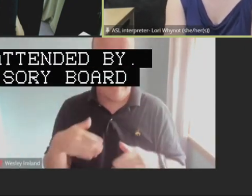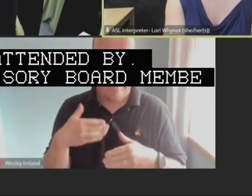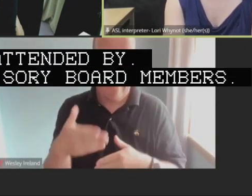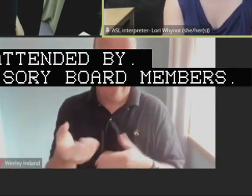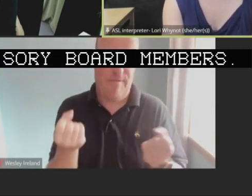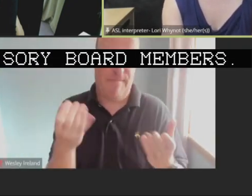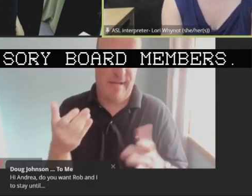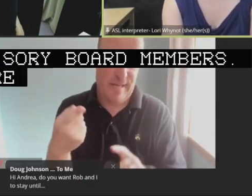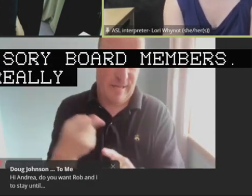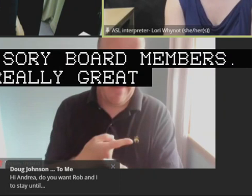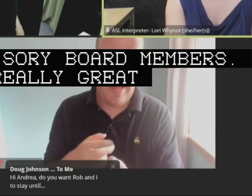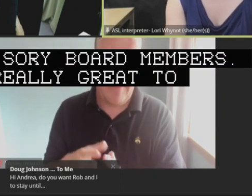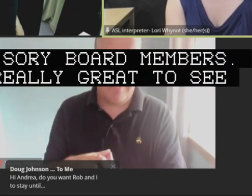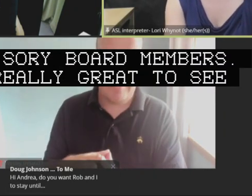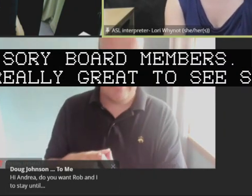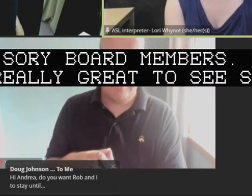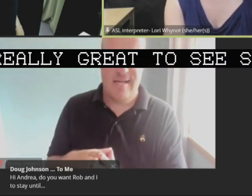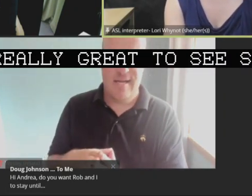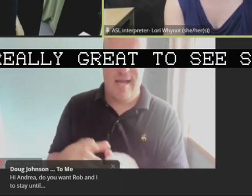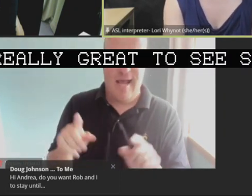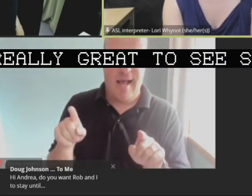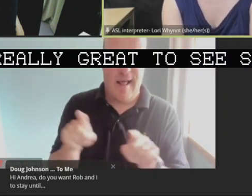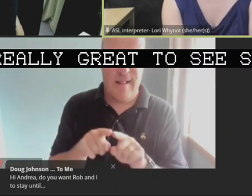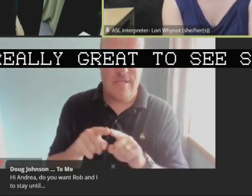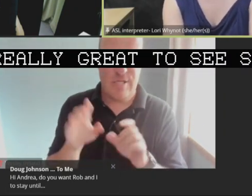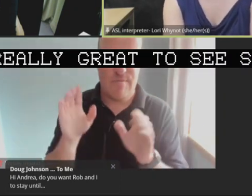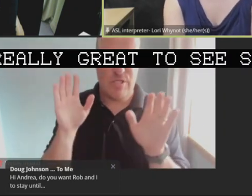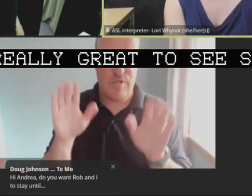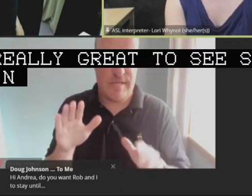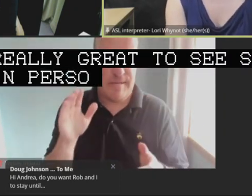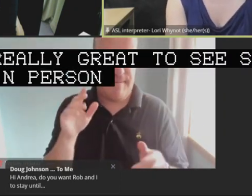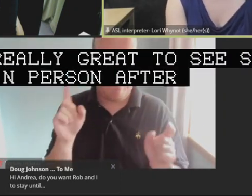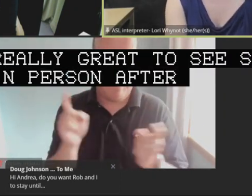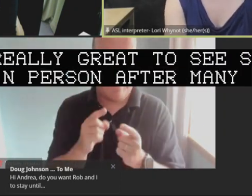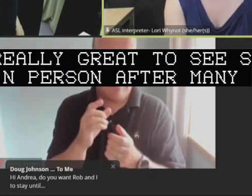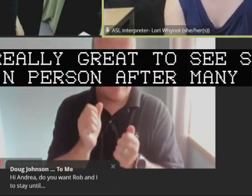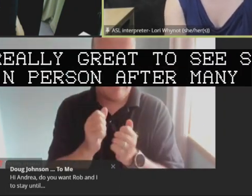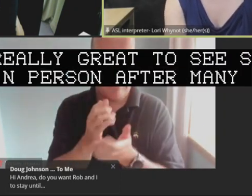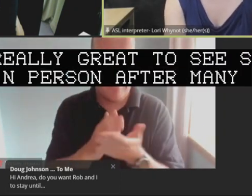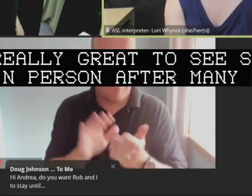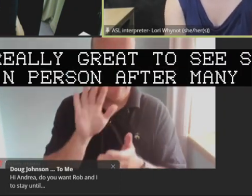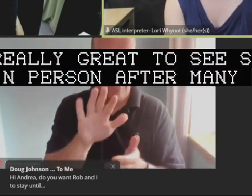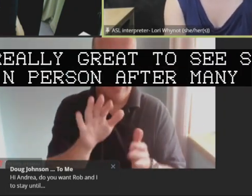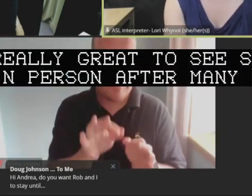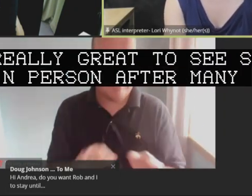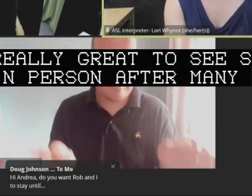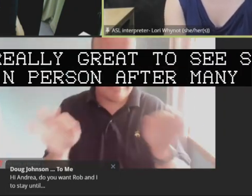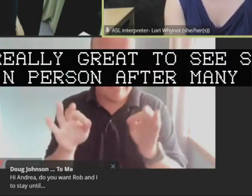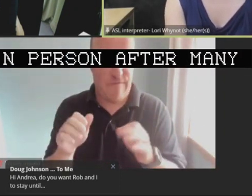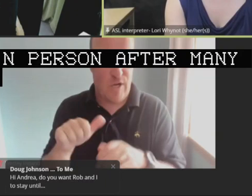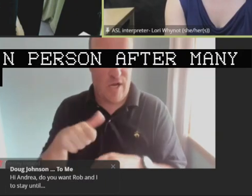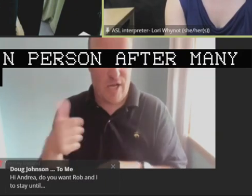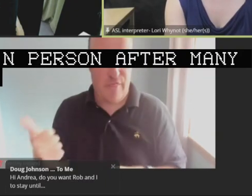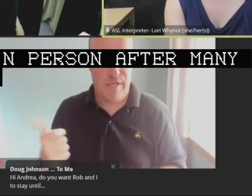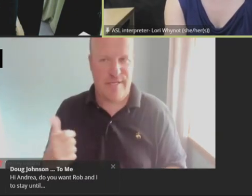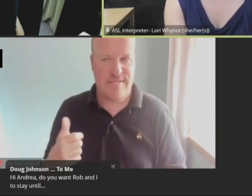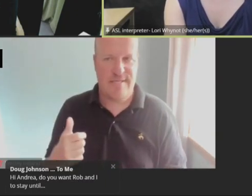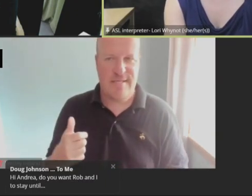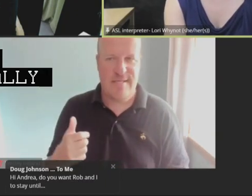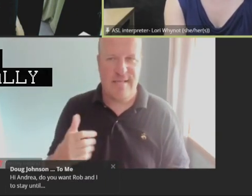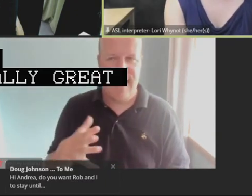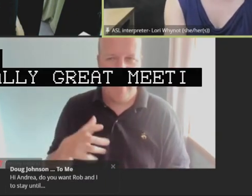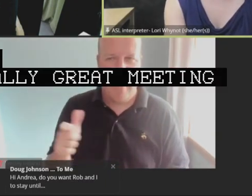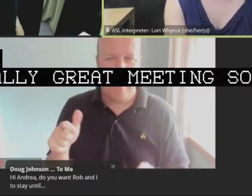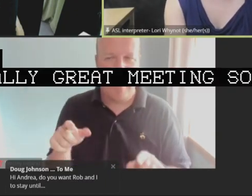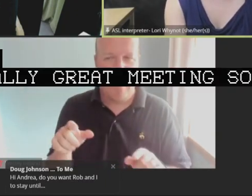of you in person after many months. And also it was really great meeting some of your